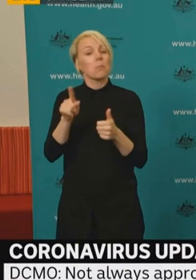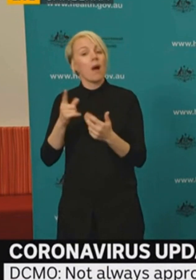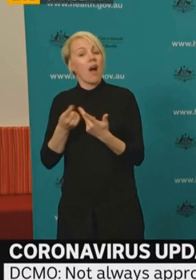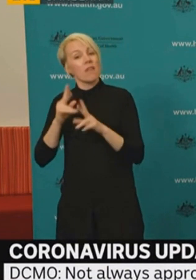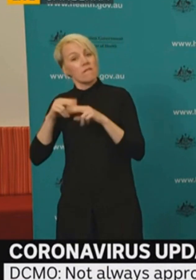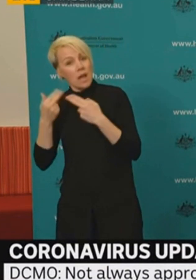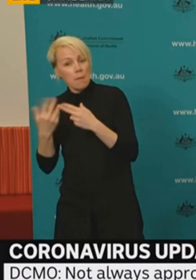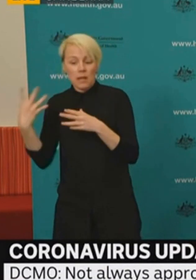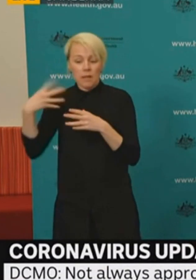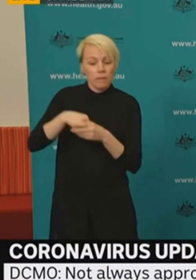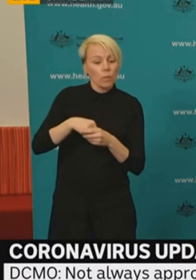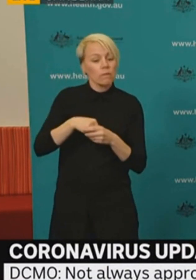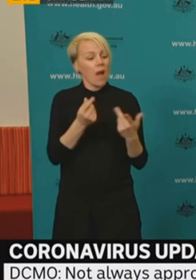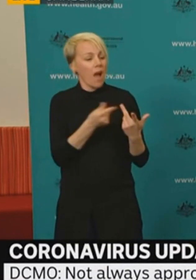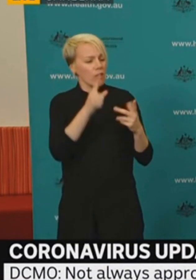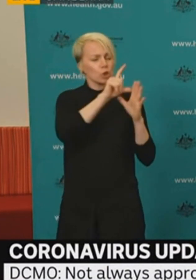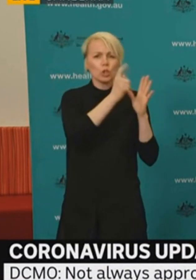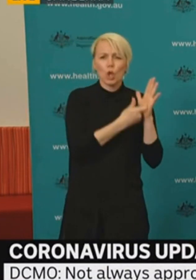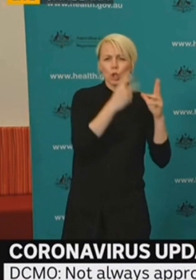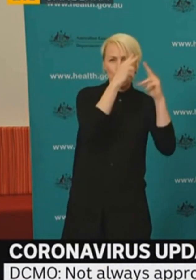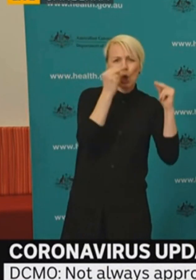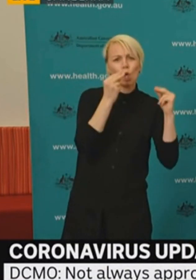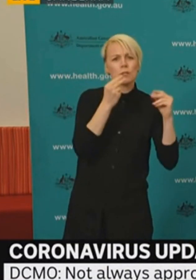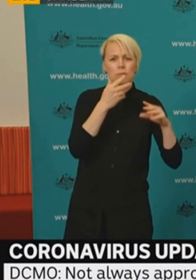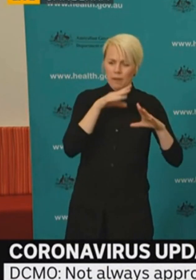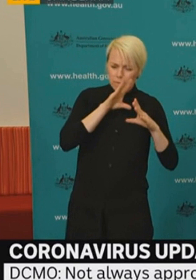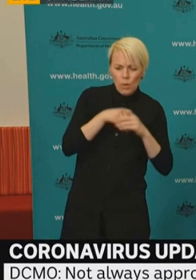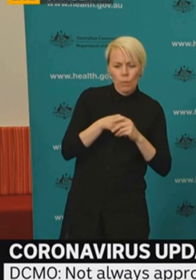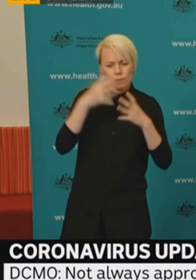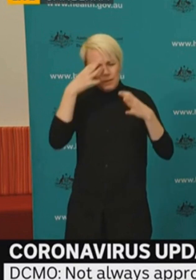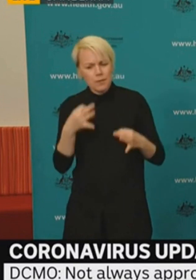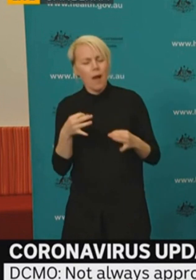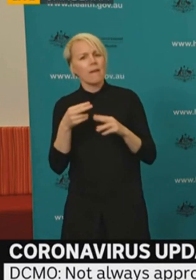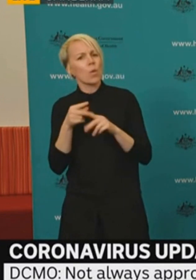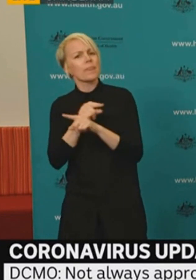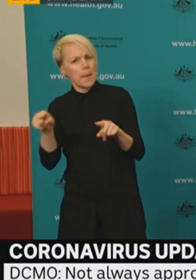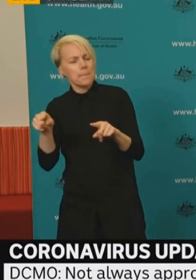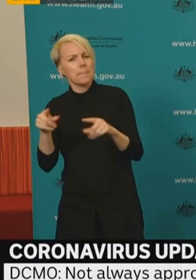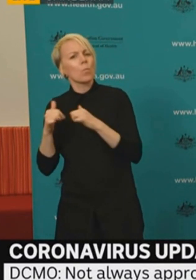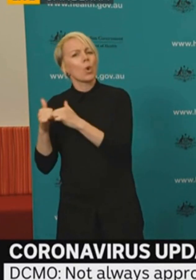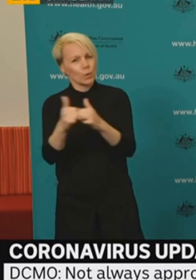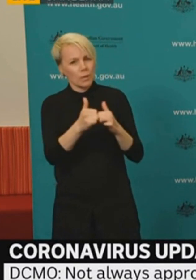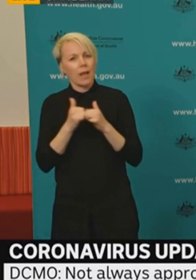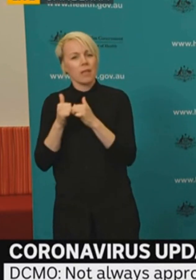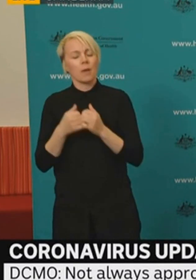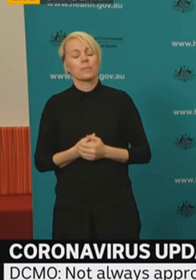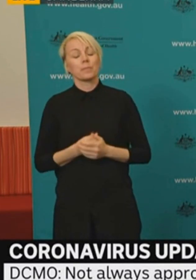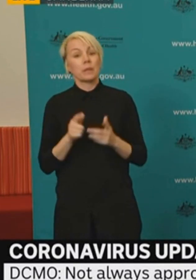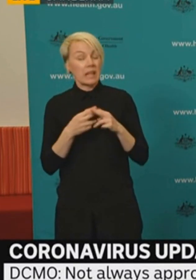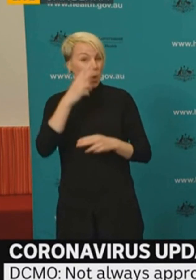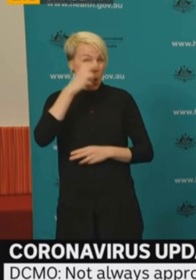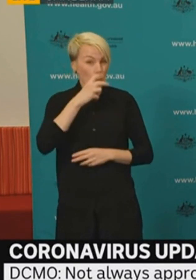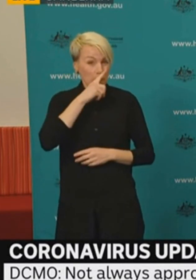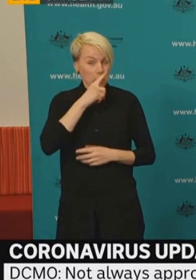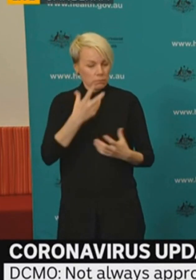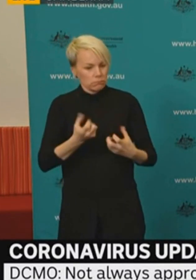healthcare practitioners. And those aged care residents who are suffering from COVID-19, who